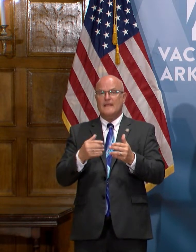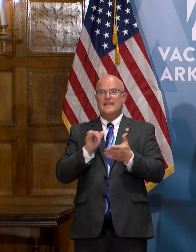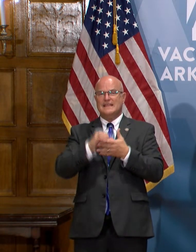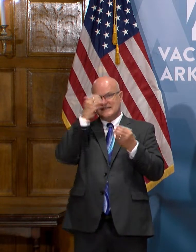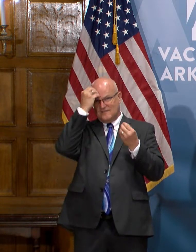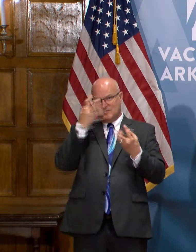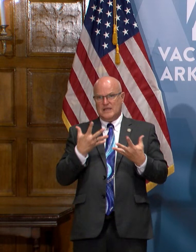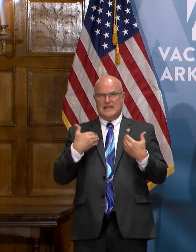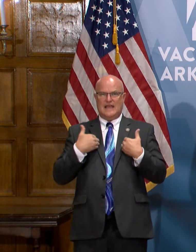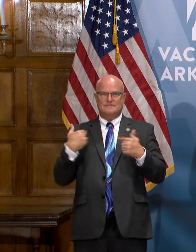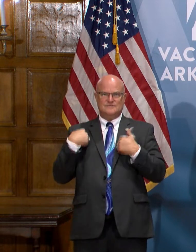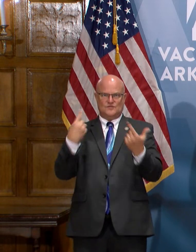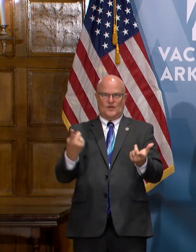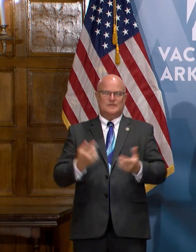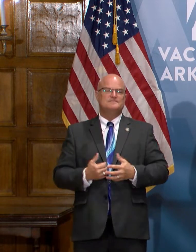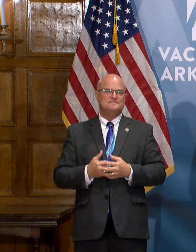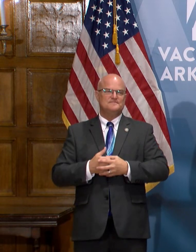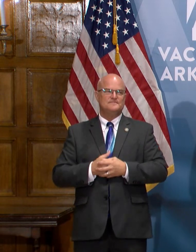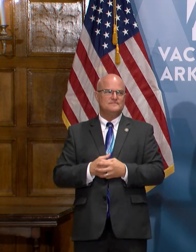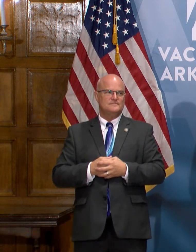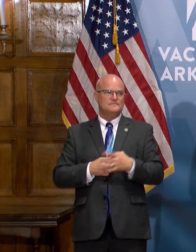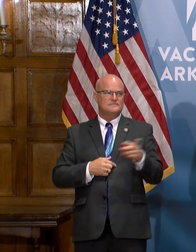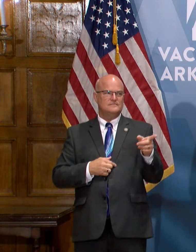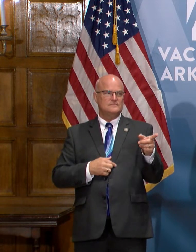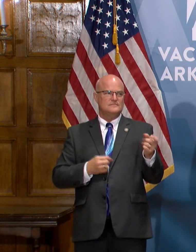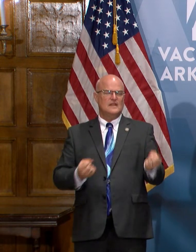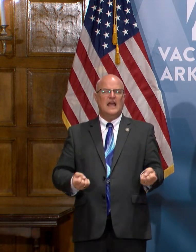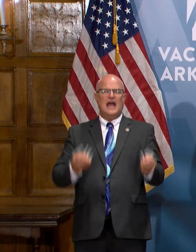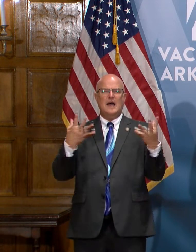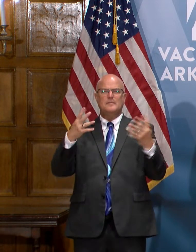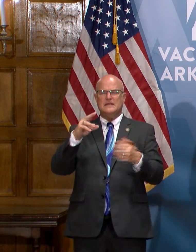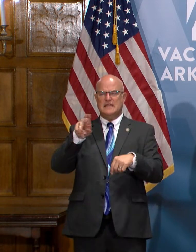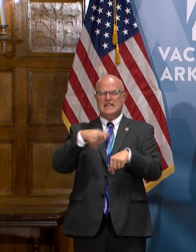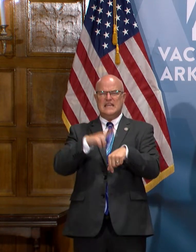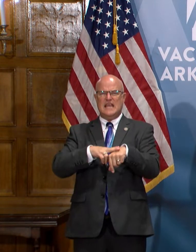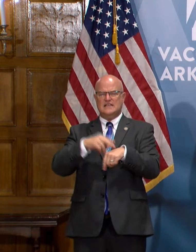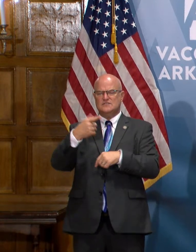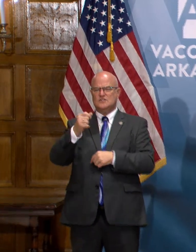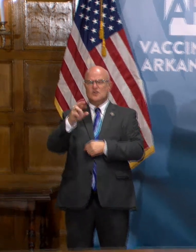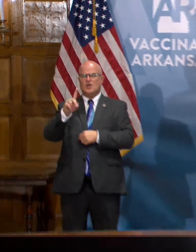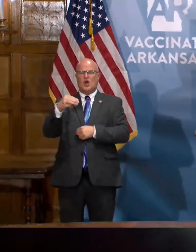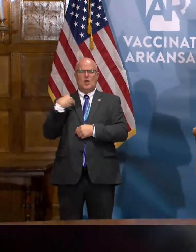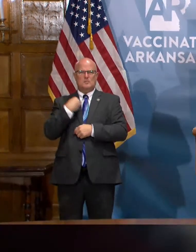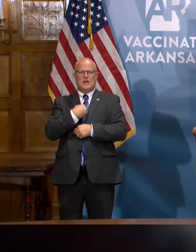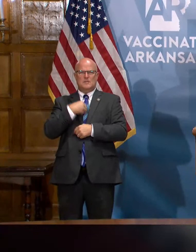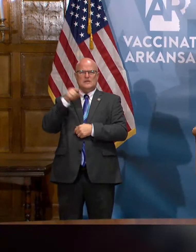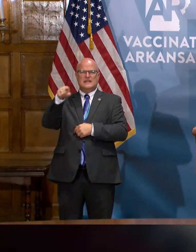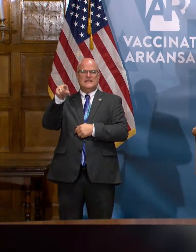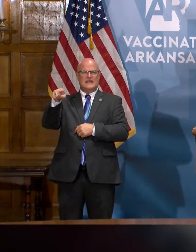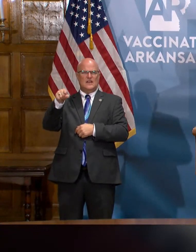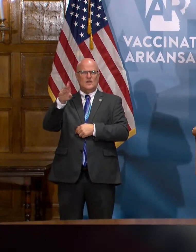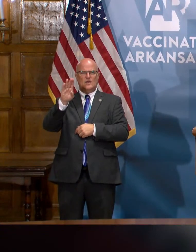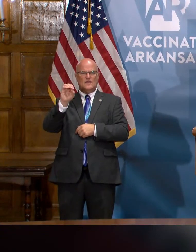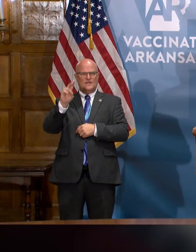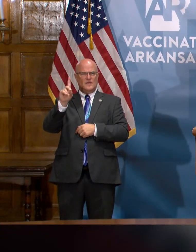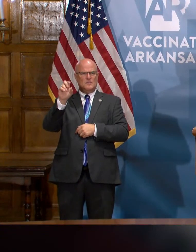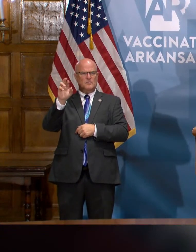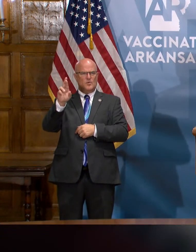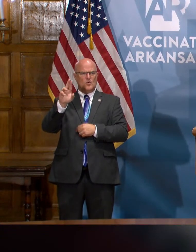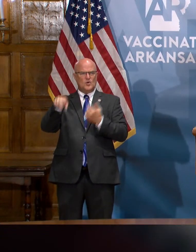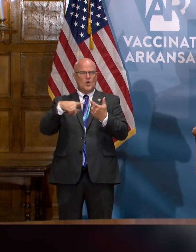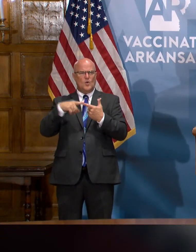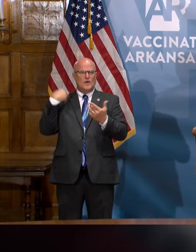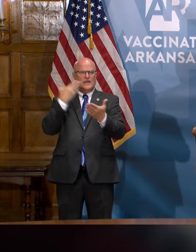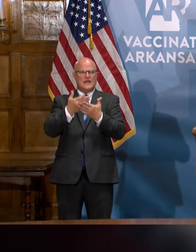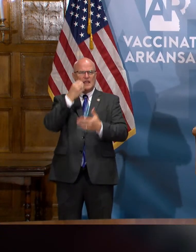the information that I have. How many National Guard members do we have down there currently, and when are they